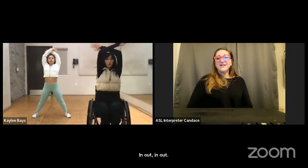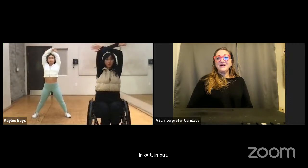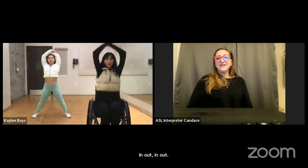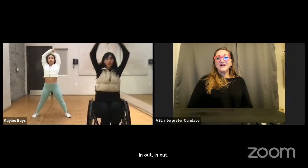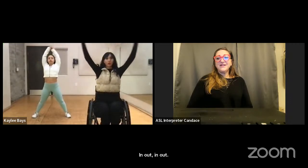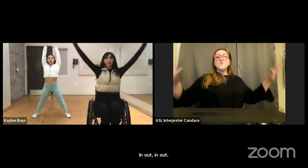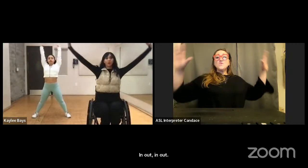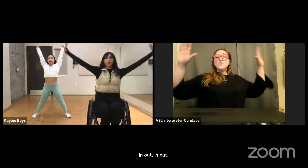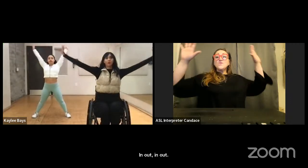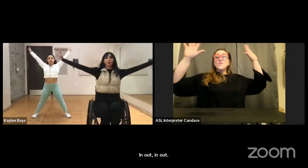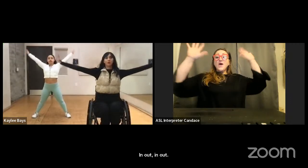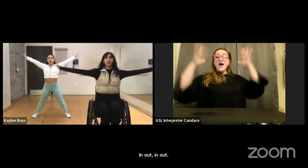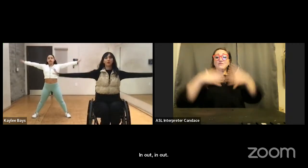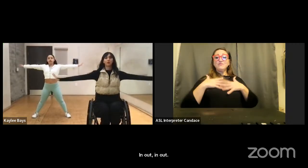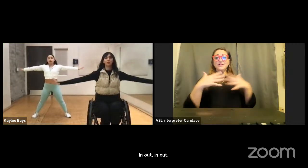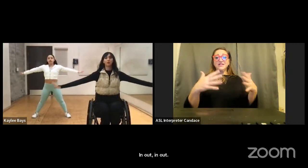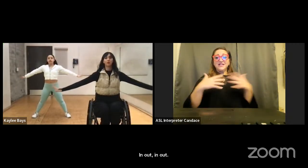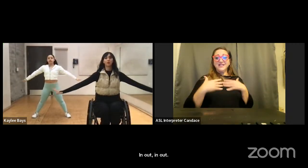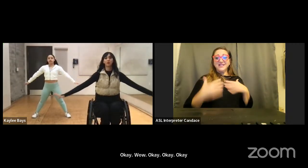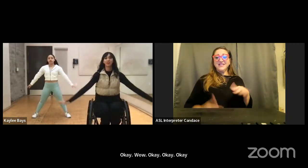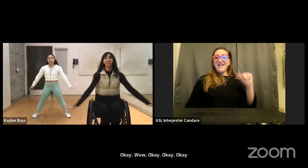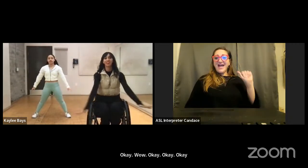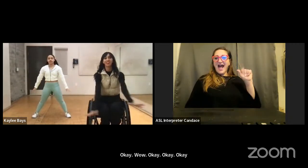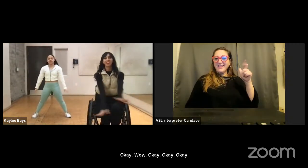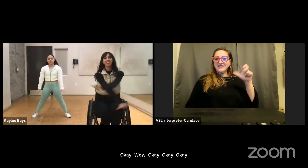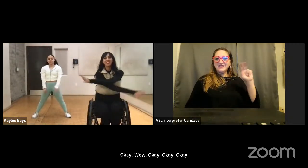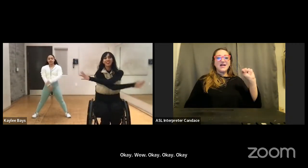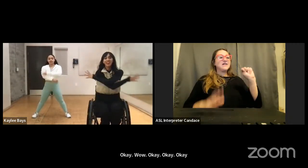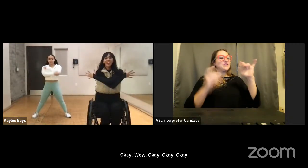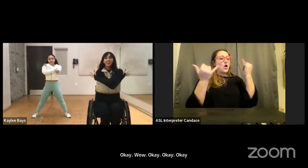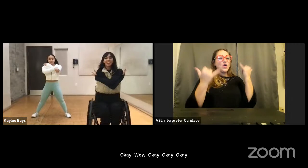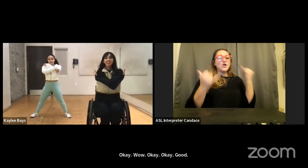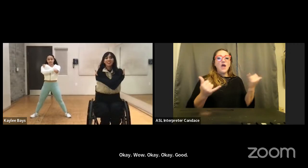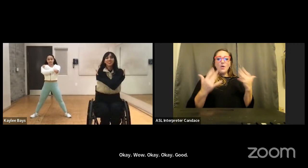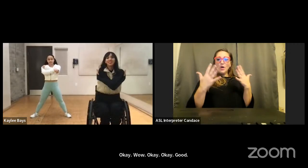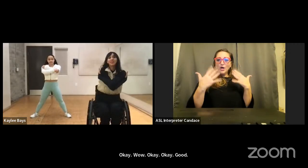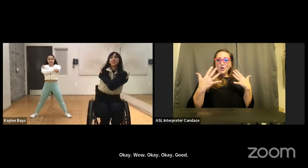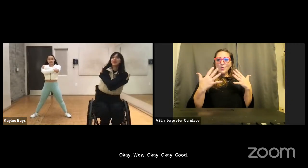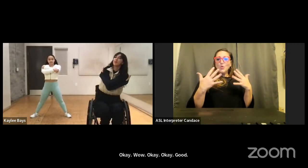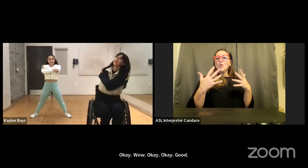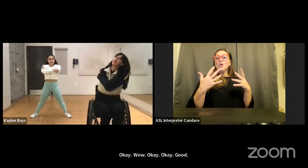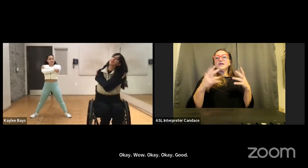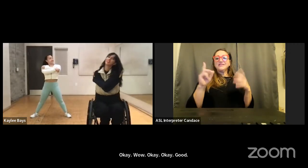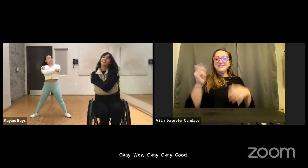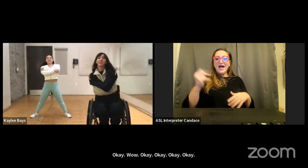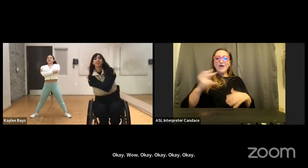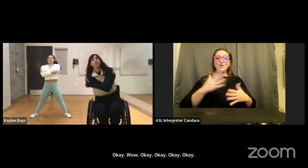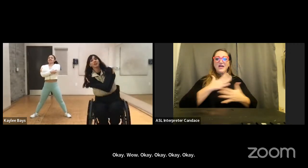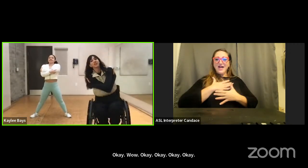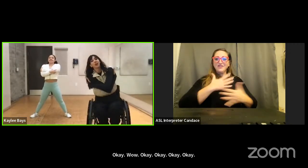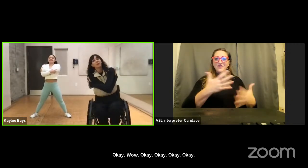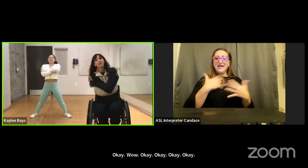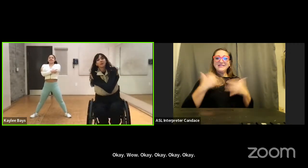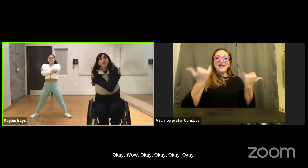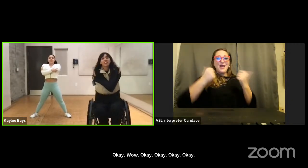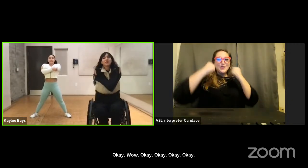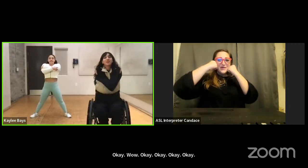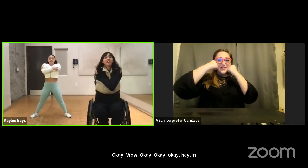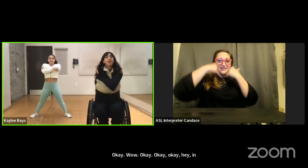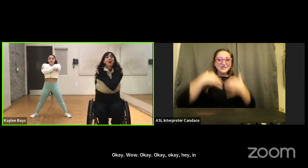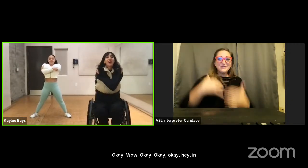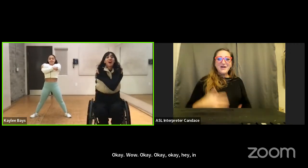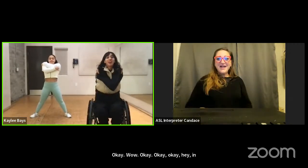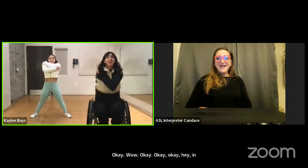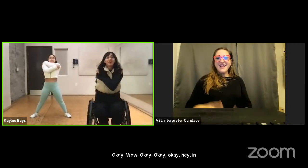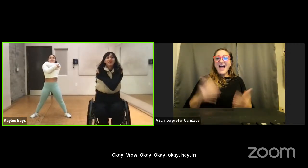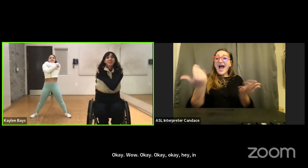Out, in, out, in, out. Awesome. Woo, let's start bringing it down. We got to get a little breath in here. You're making us sweat. Good job, everybody. Give